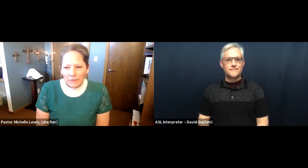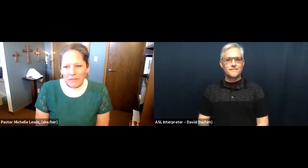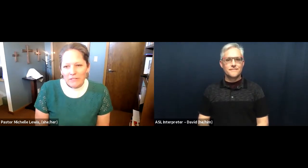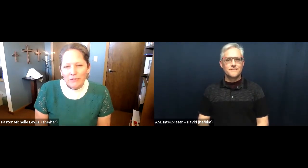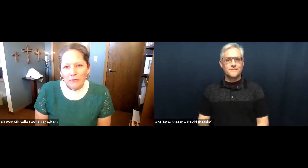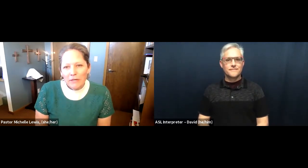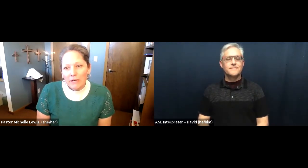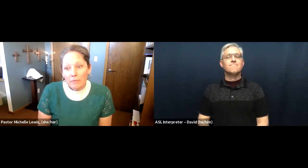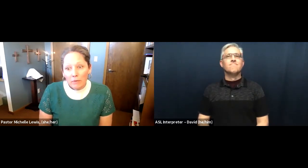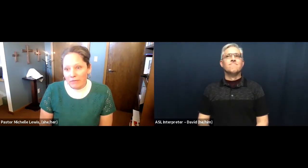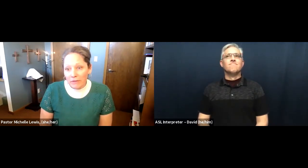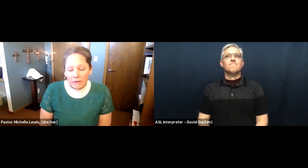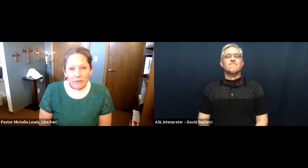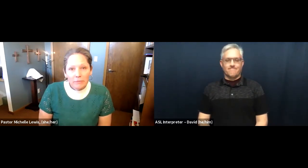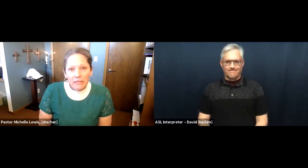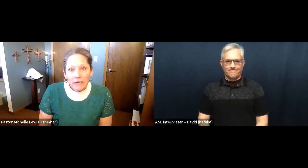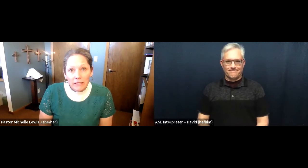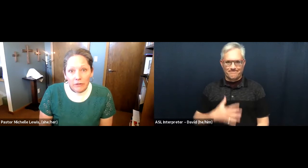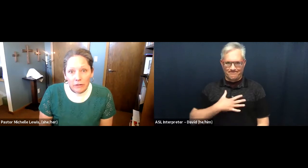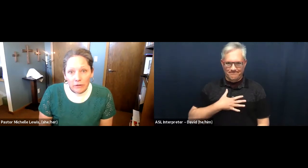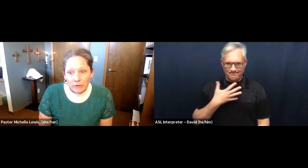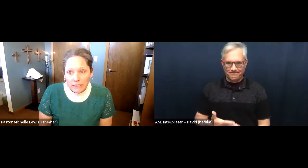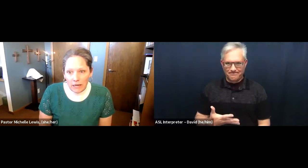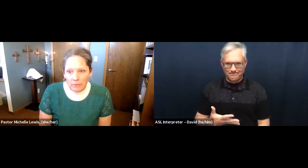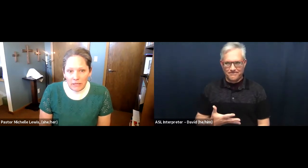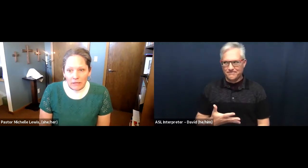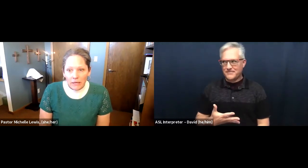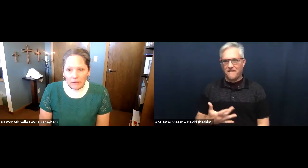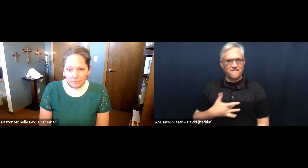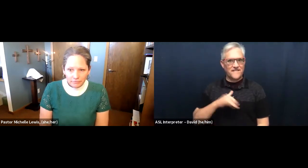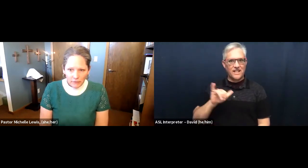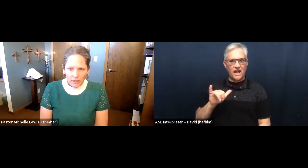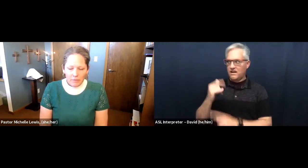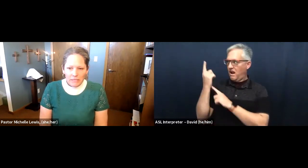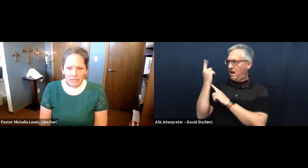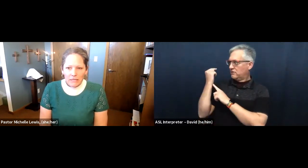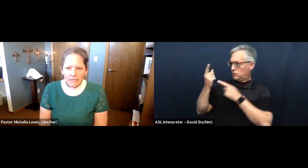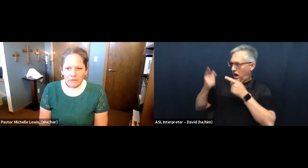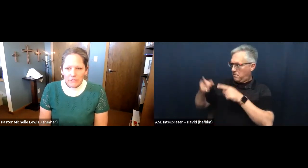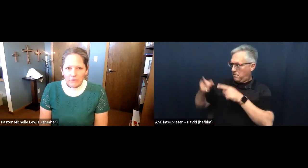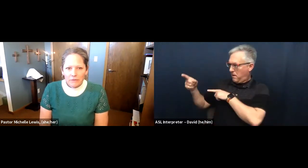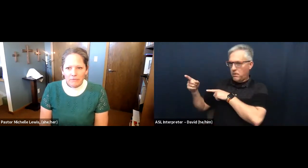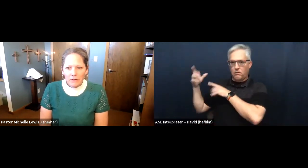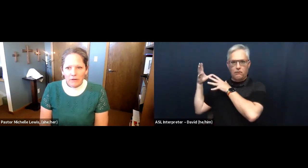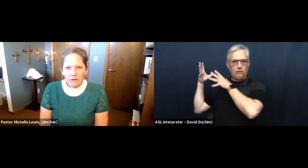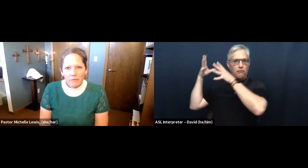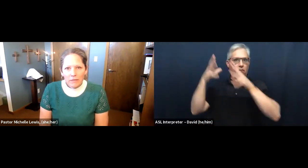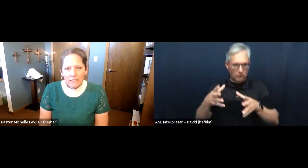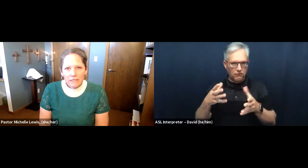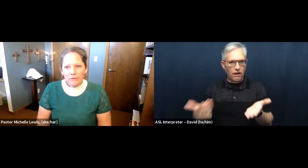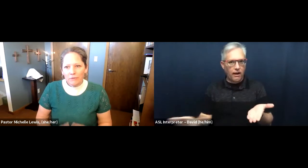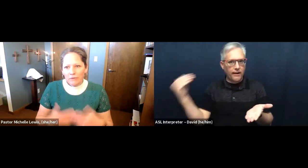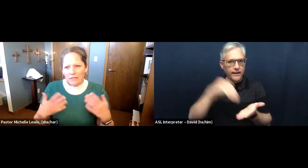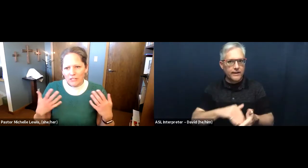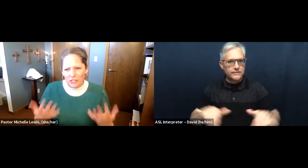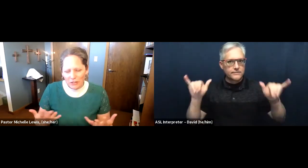I will admit to you, I feel a little bit like a year ago is happening again. As I sat down to figure out what